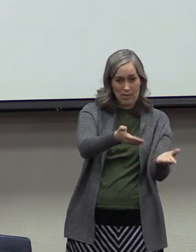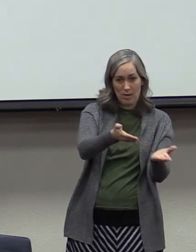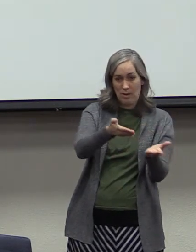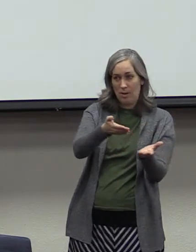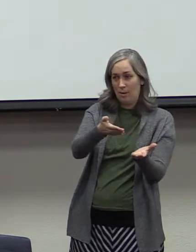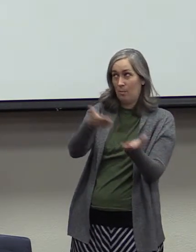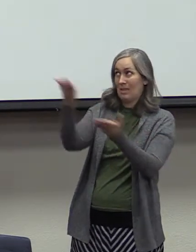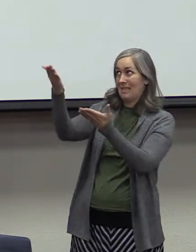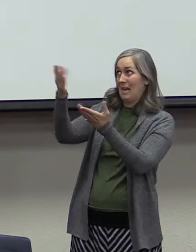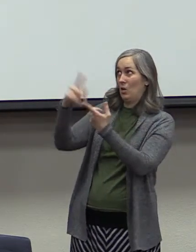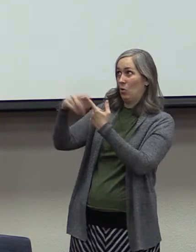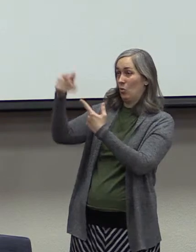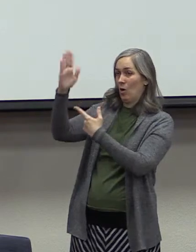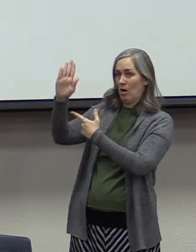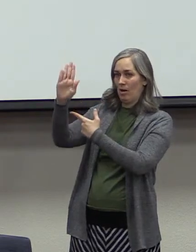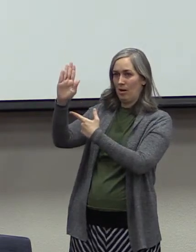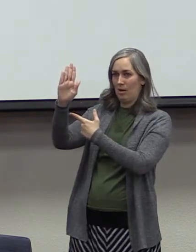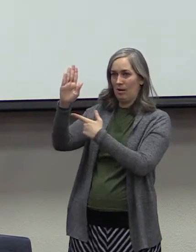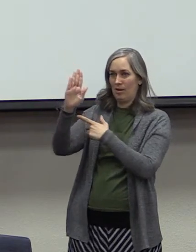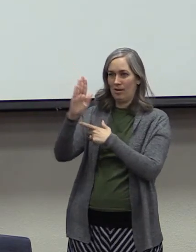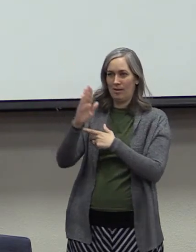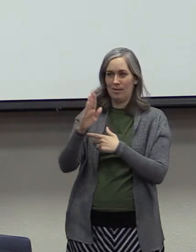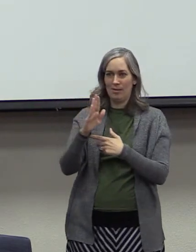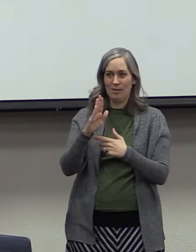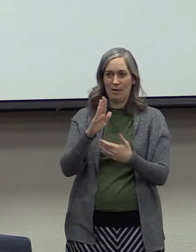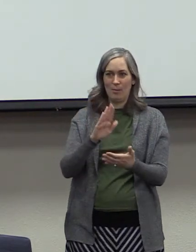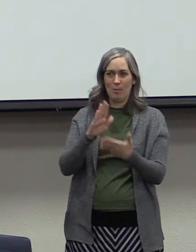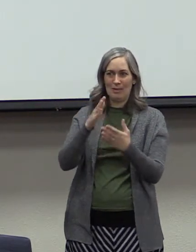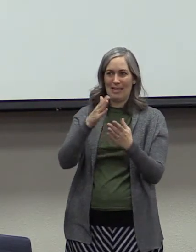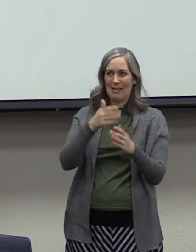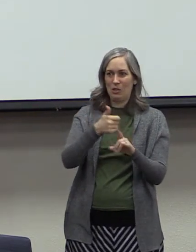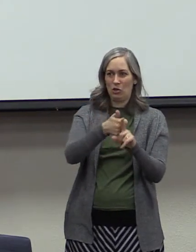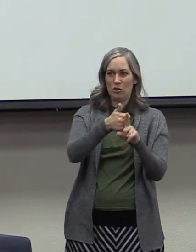God. Do your best to present.